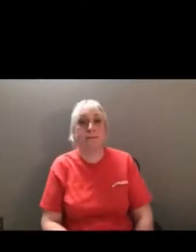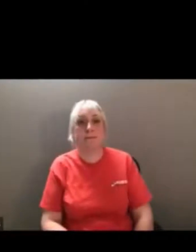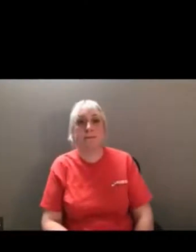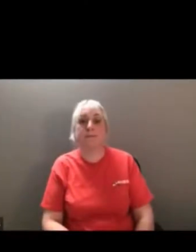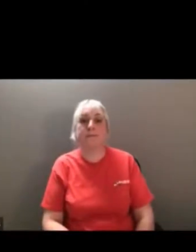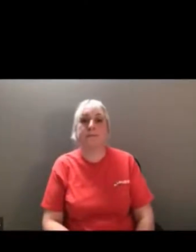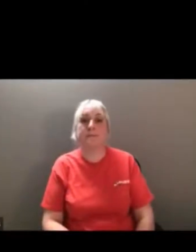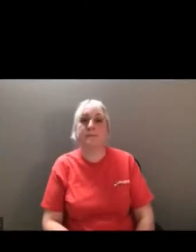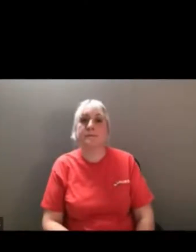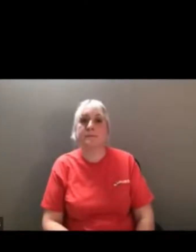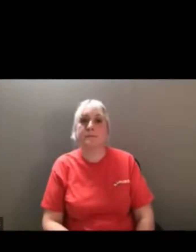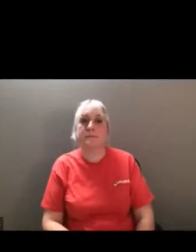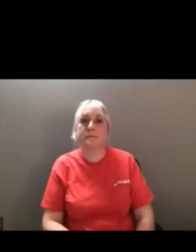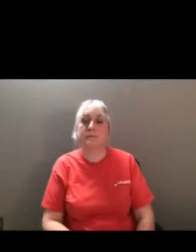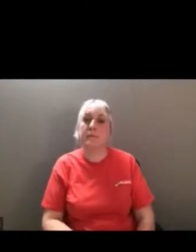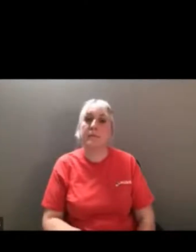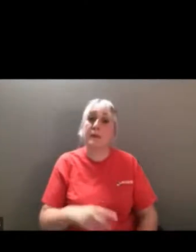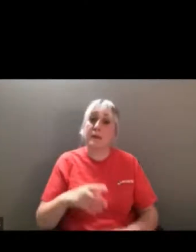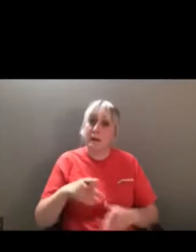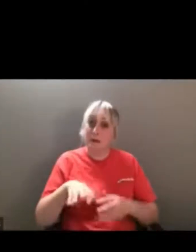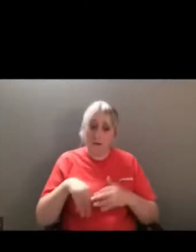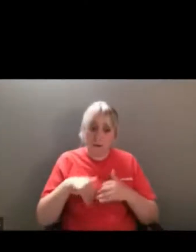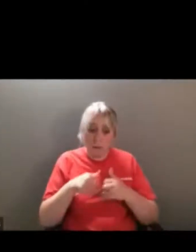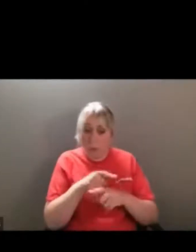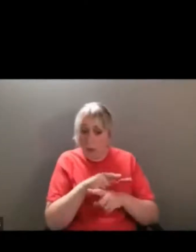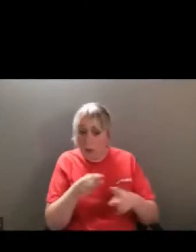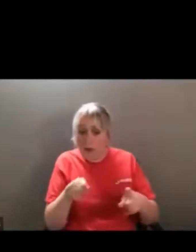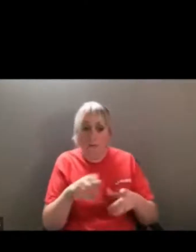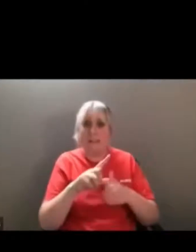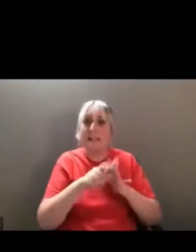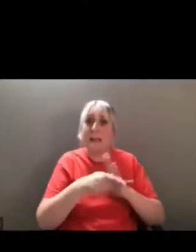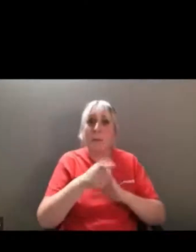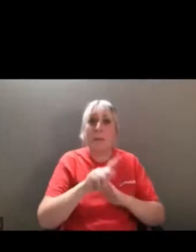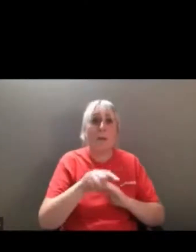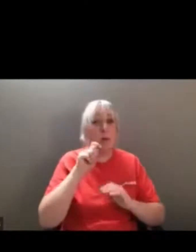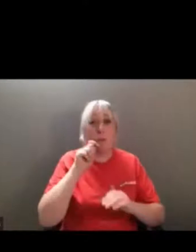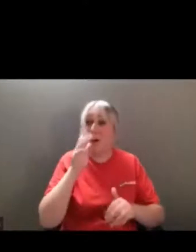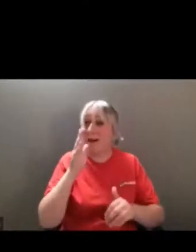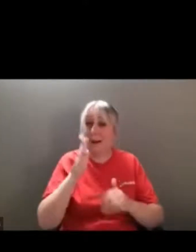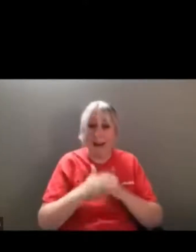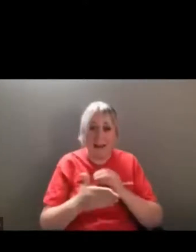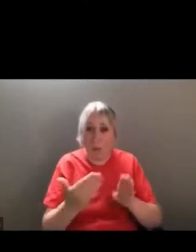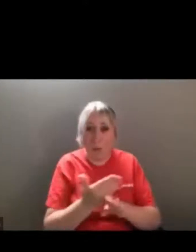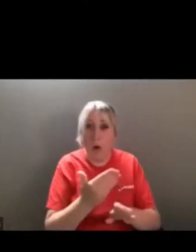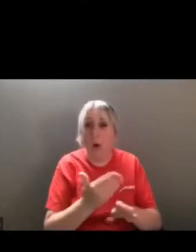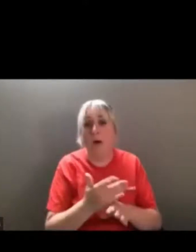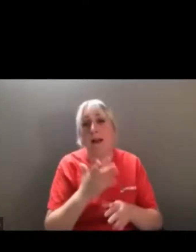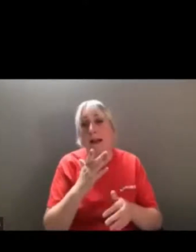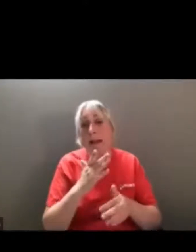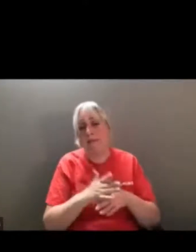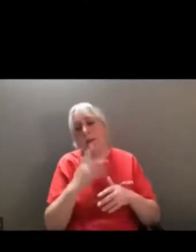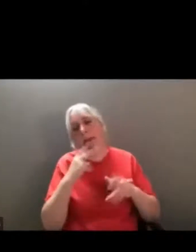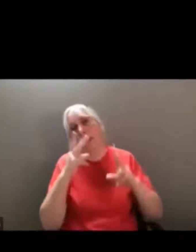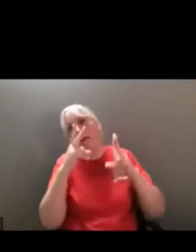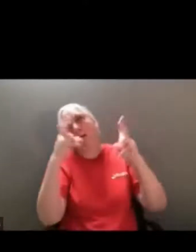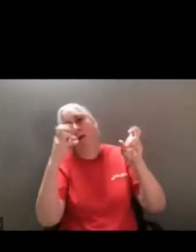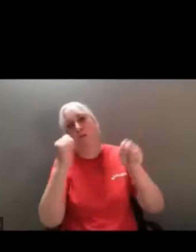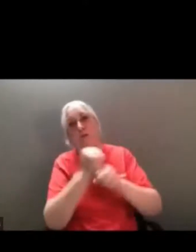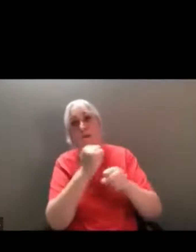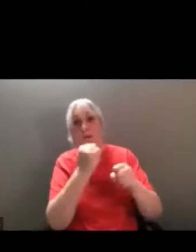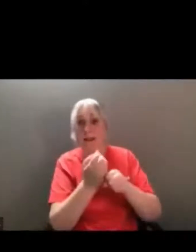Support for disabled people who've not worked and will never do so in a way perceived as productive does not flow from